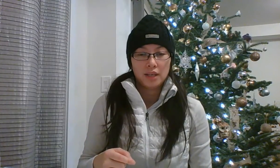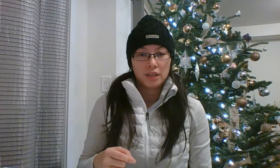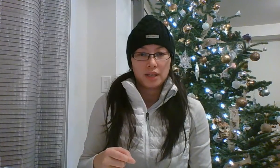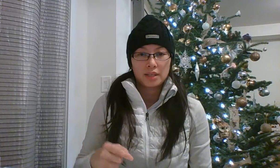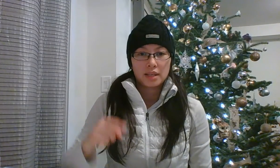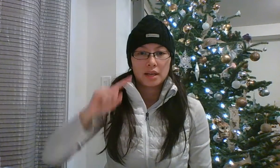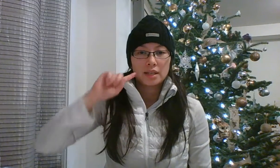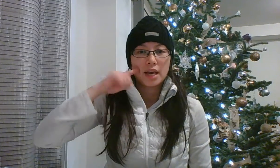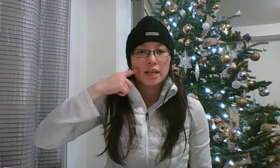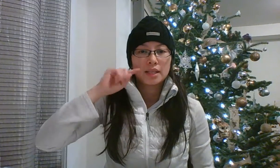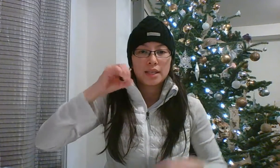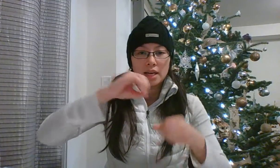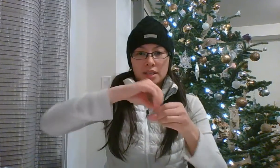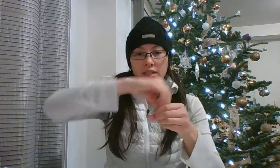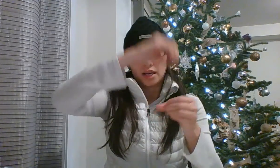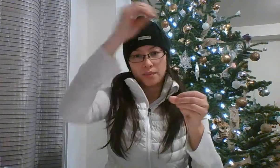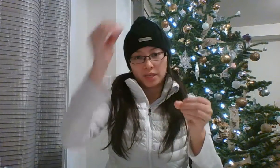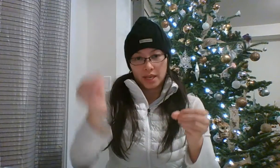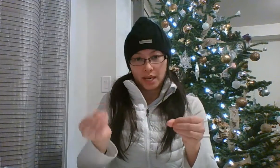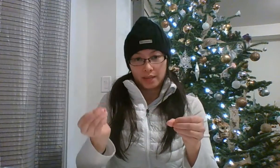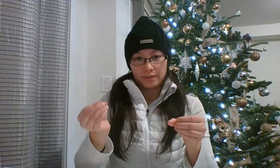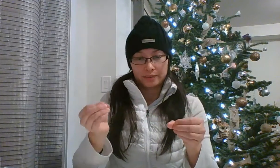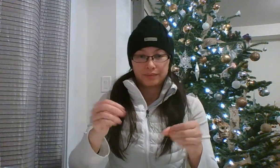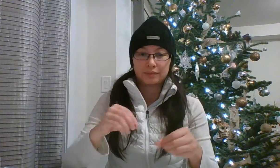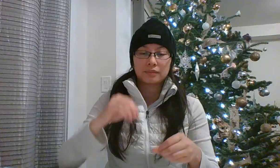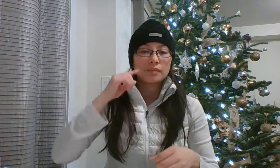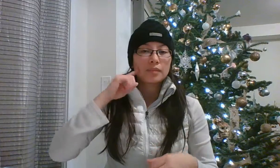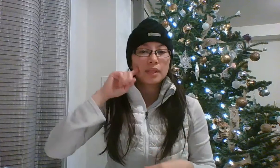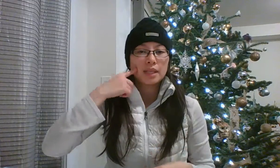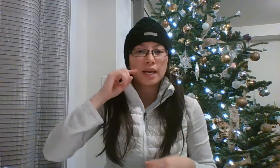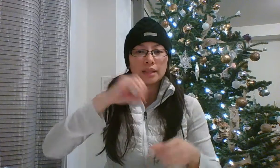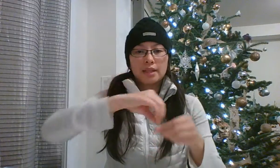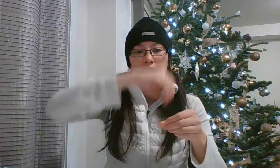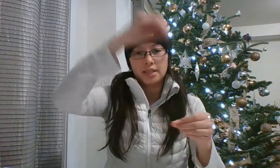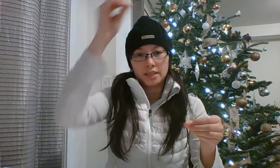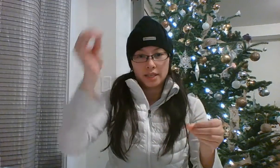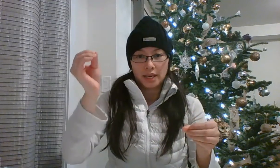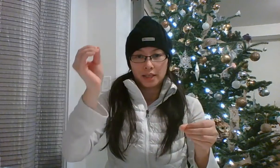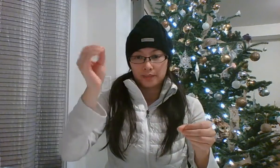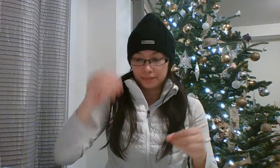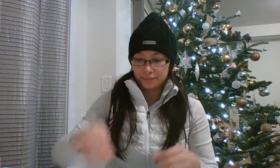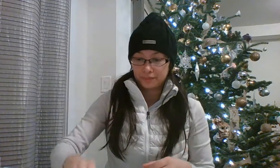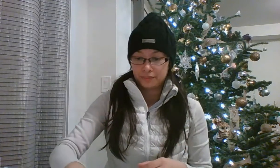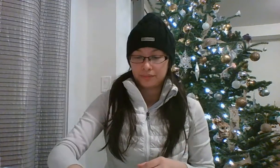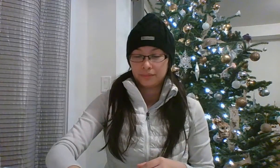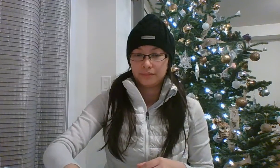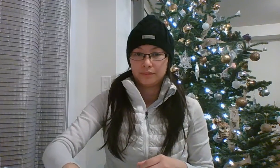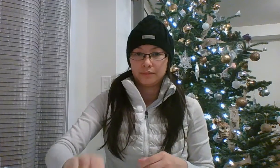you can sign candy and shape the cane. Candy, cane.